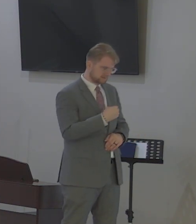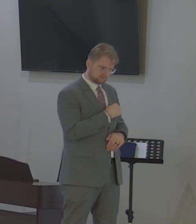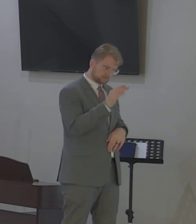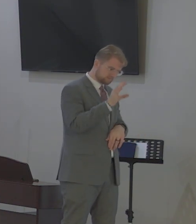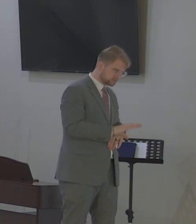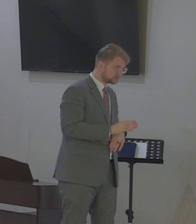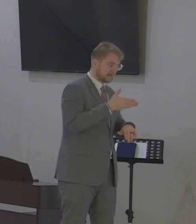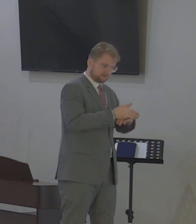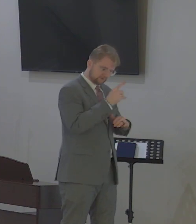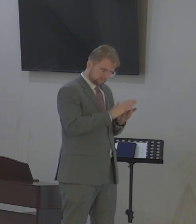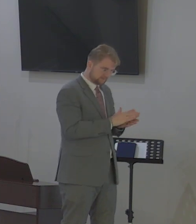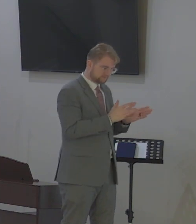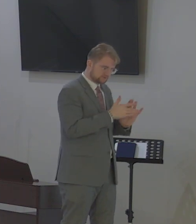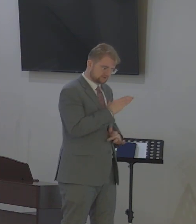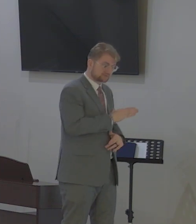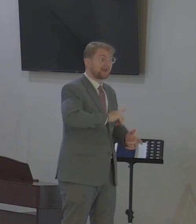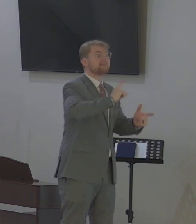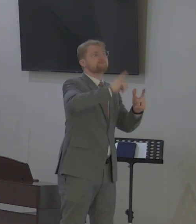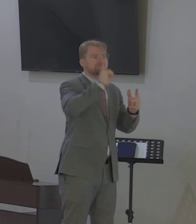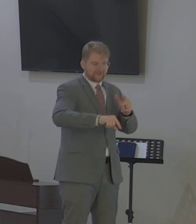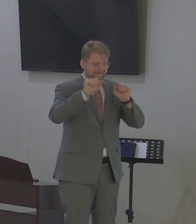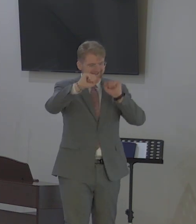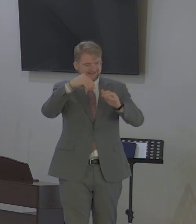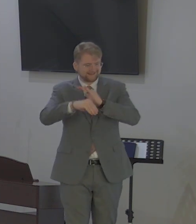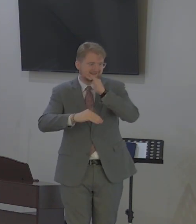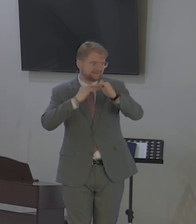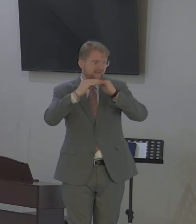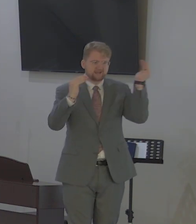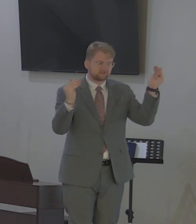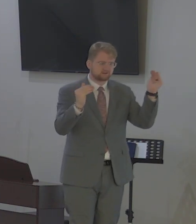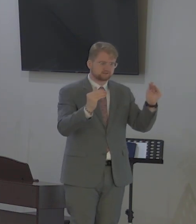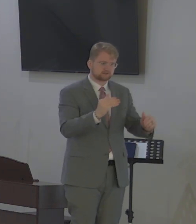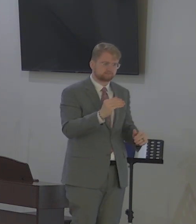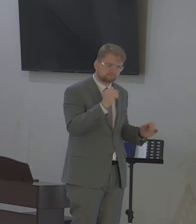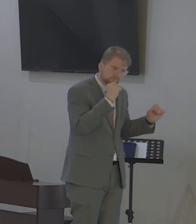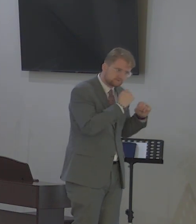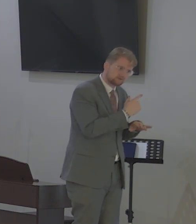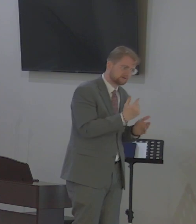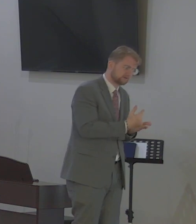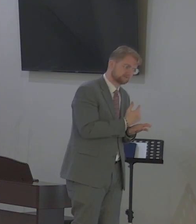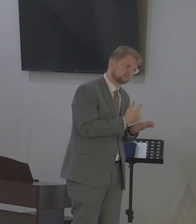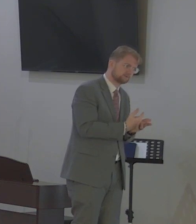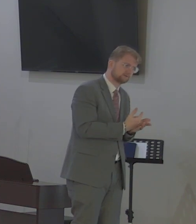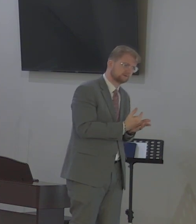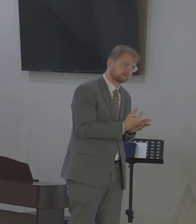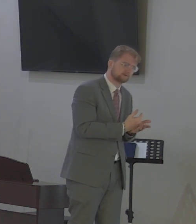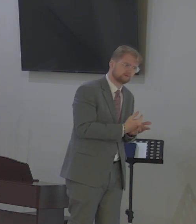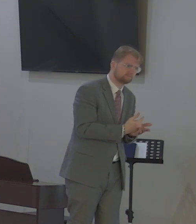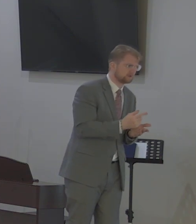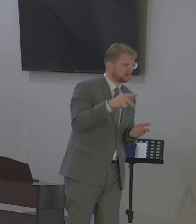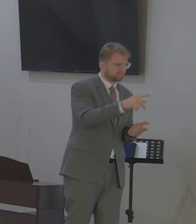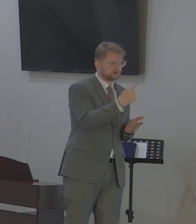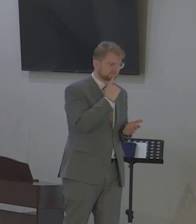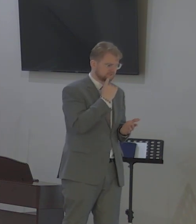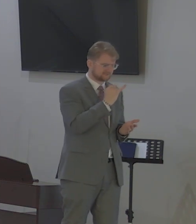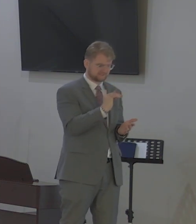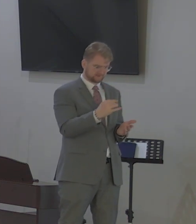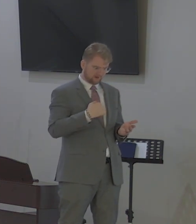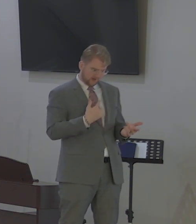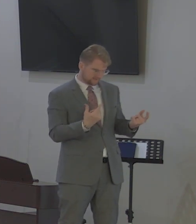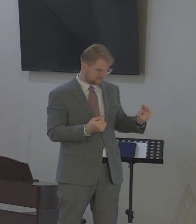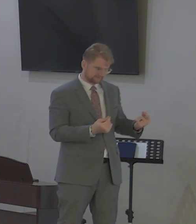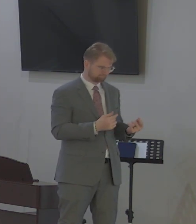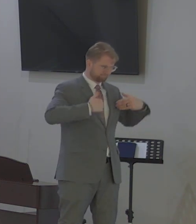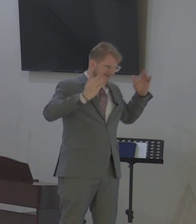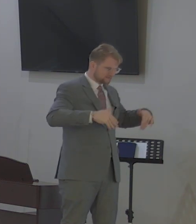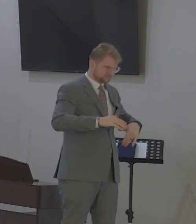Jesus Christ. Then you can have a home in heaven. No different. It's a perverted gospel. And Paul said, if I did it, or an angel did it, if